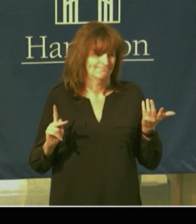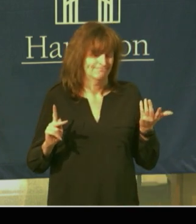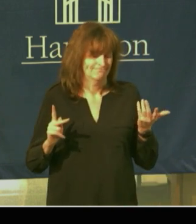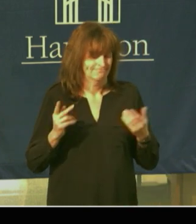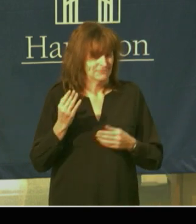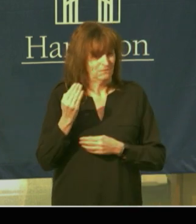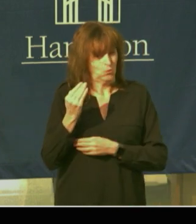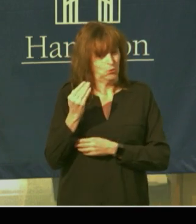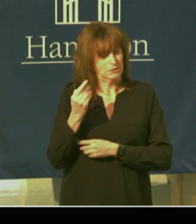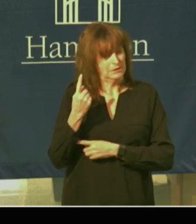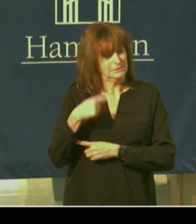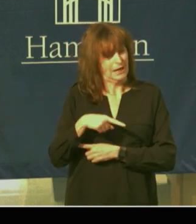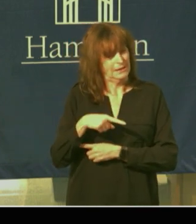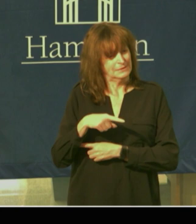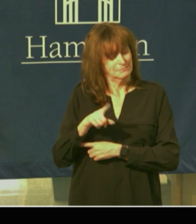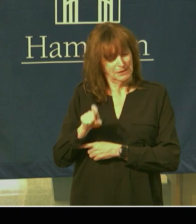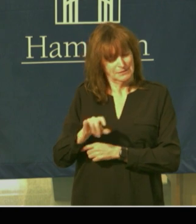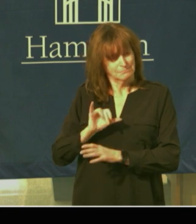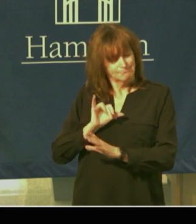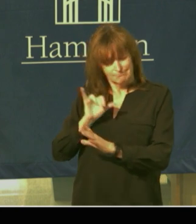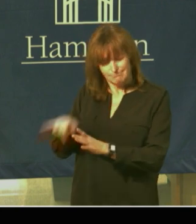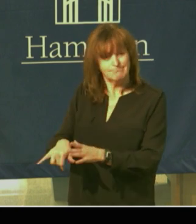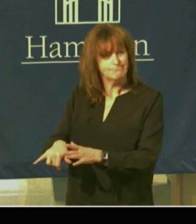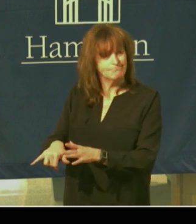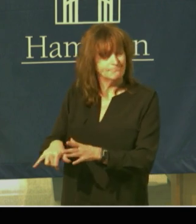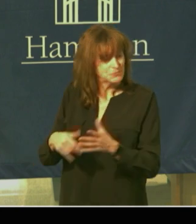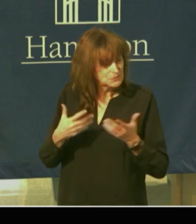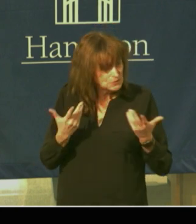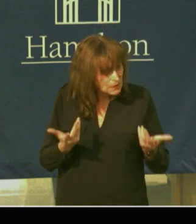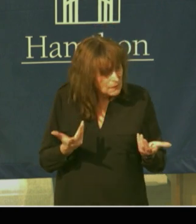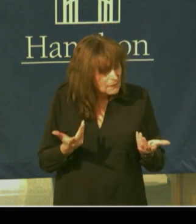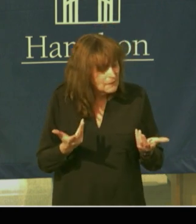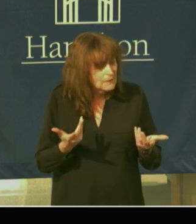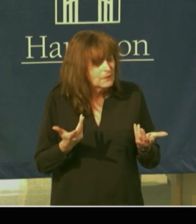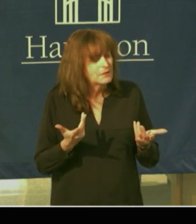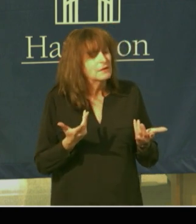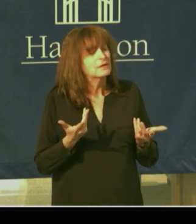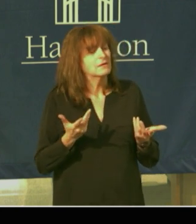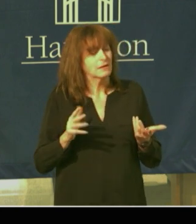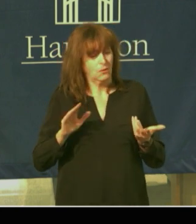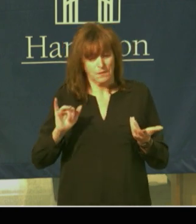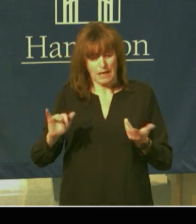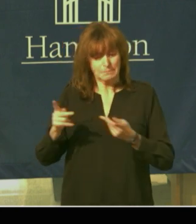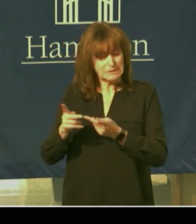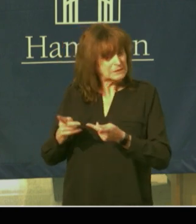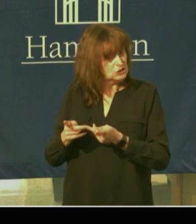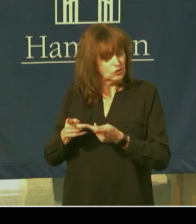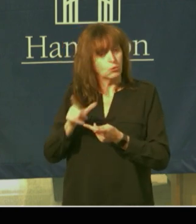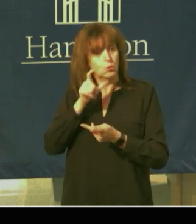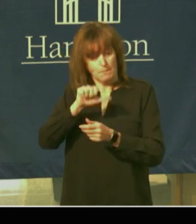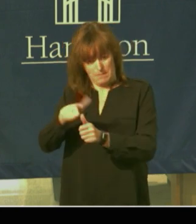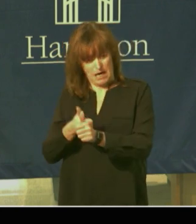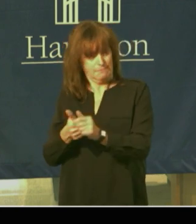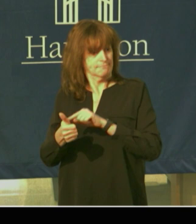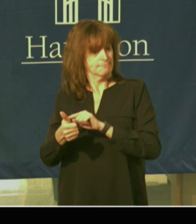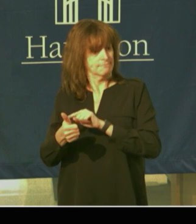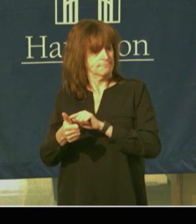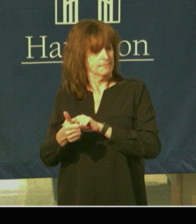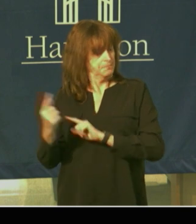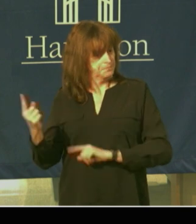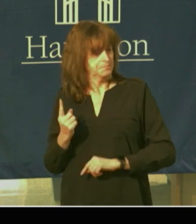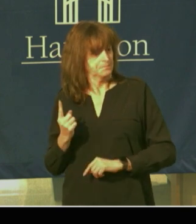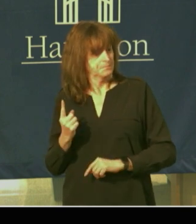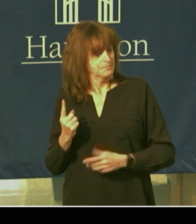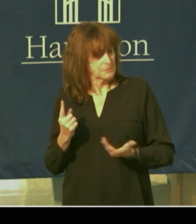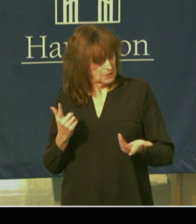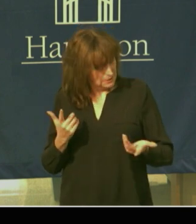heed the self-isolation description from public health. So she is back in the city. She is self-isolating and is